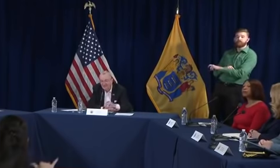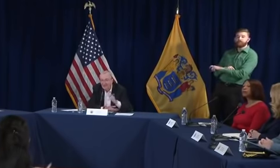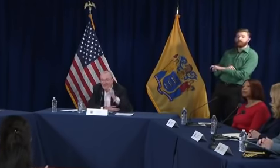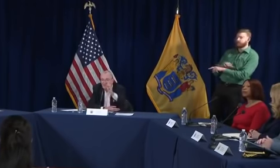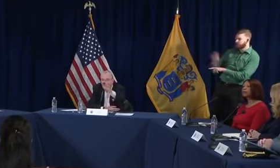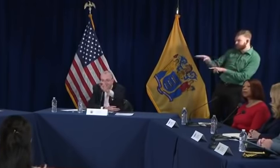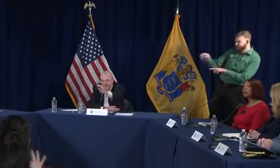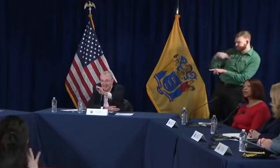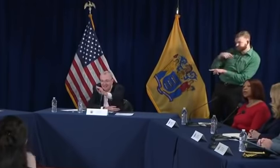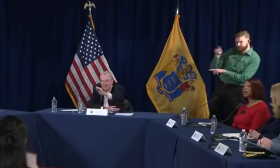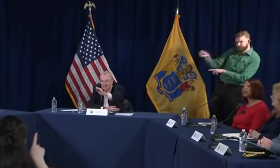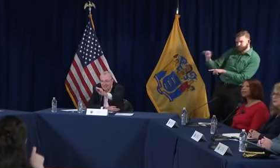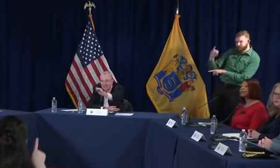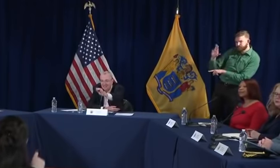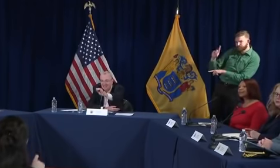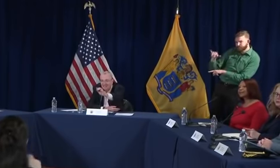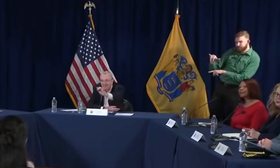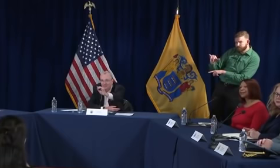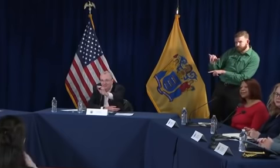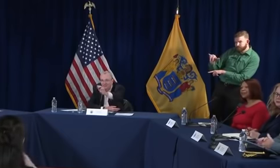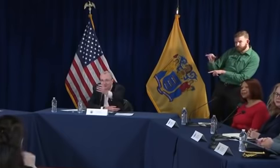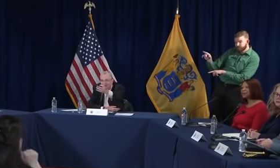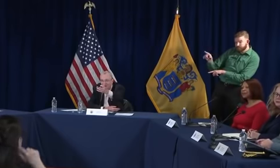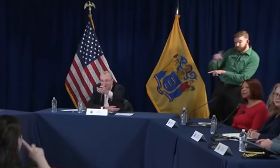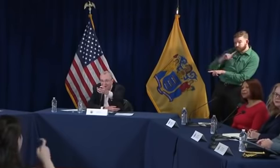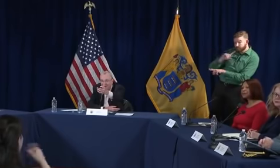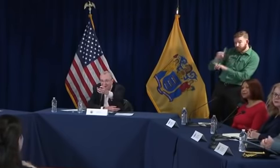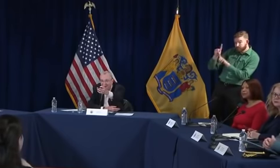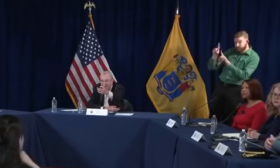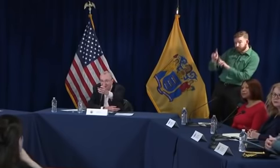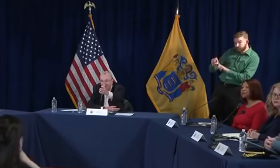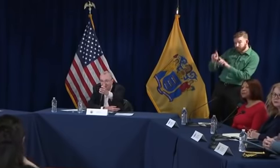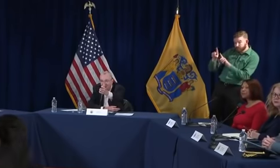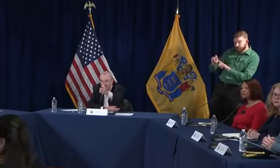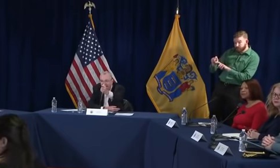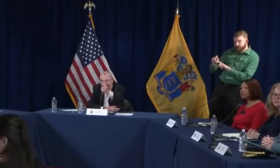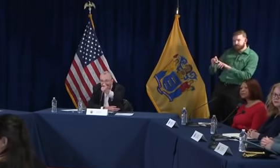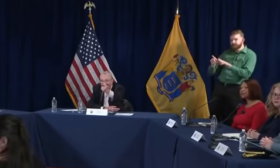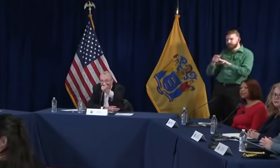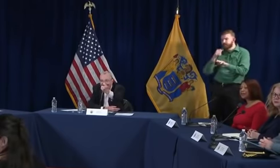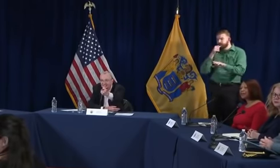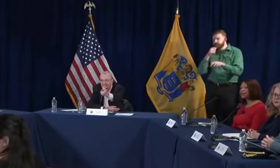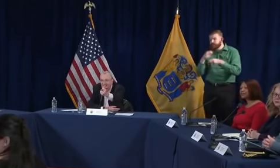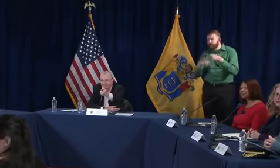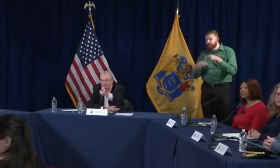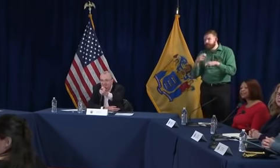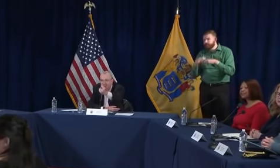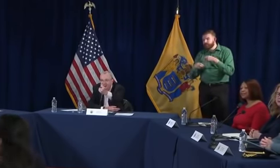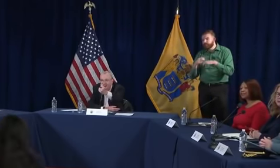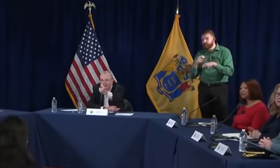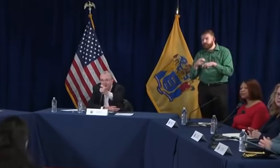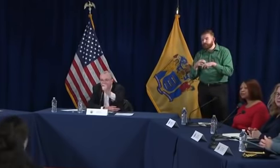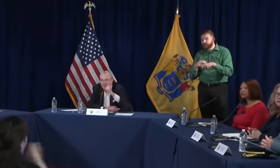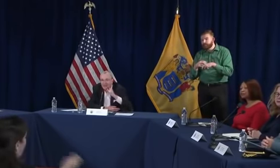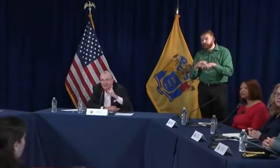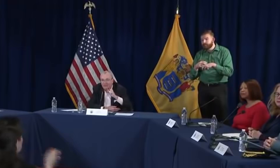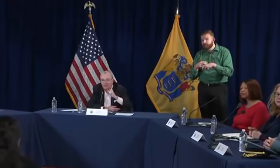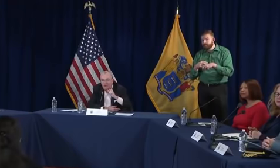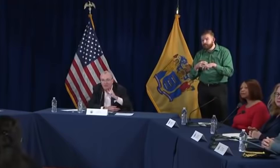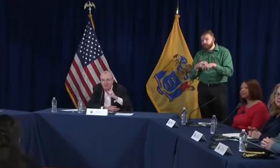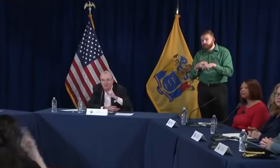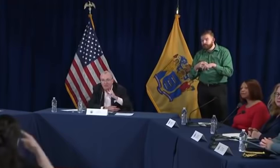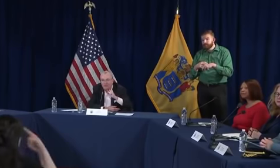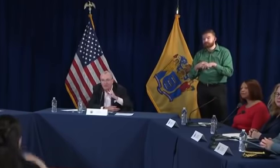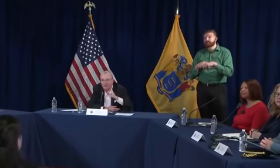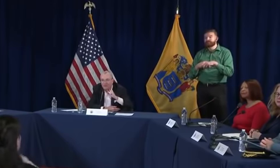apologize. I meant to say Alex has got the mic again with the off-white ivory-colored glove, and the reason for that is